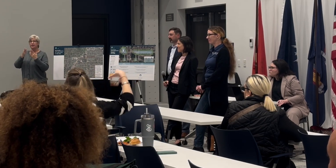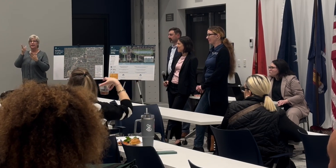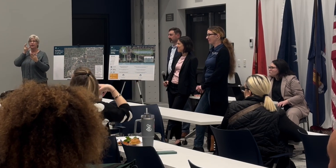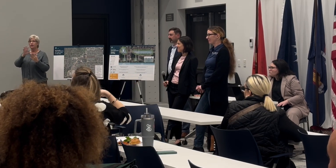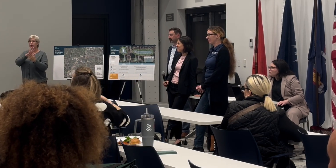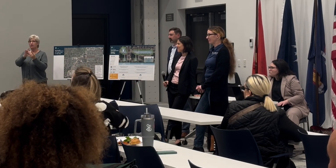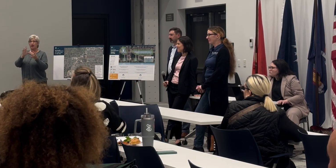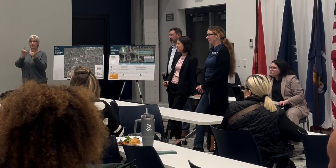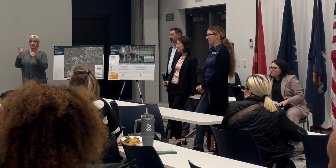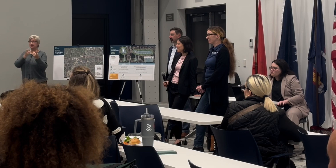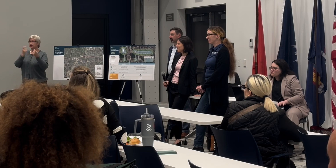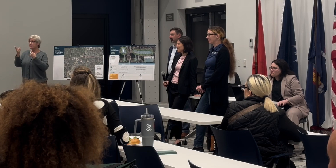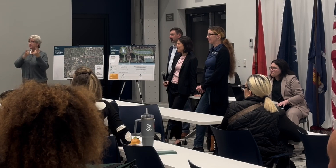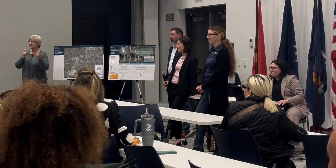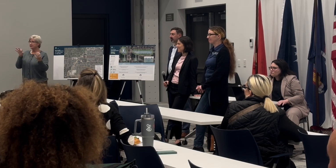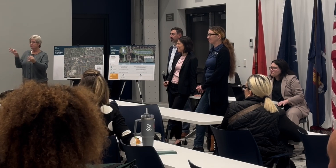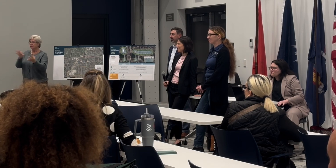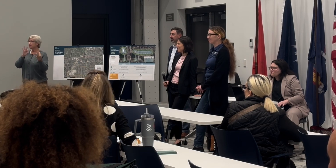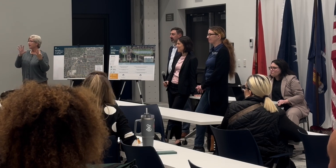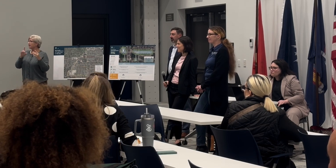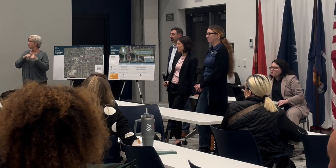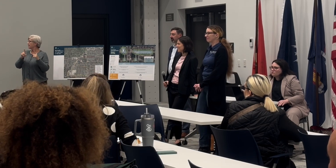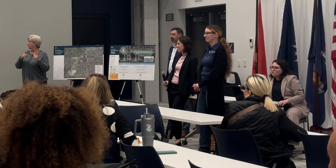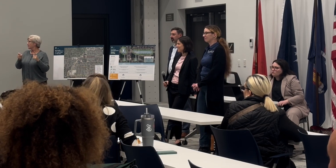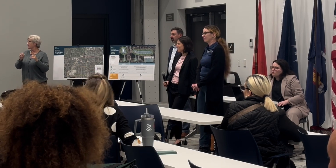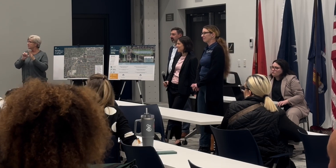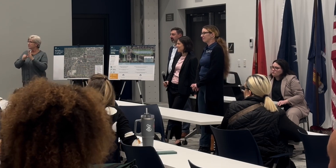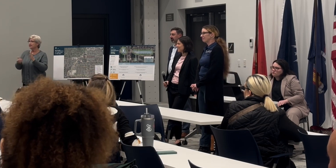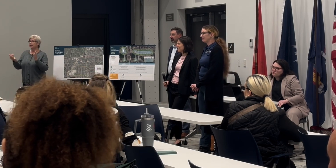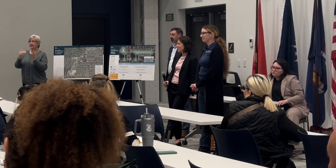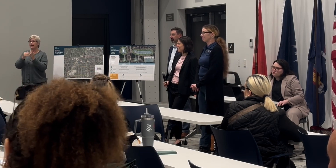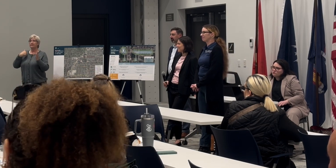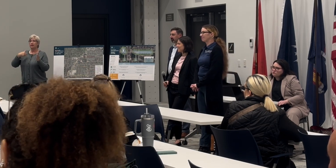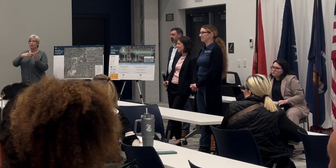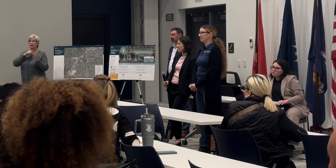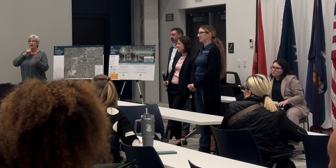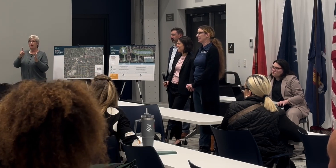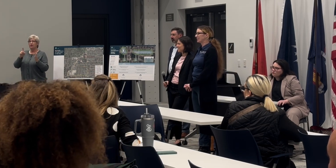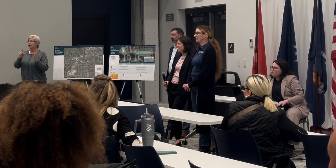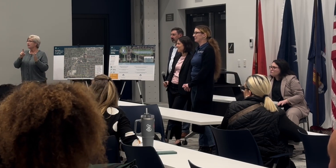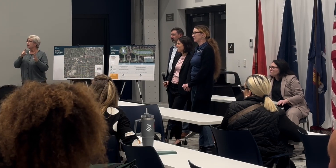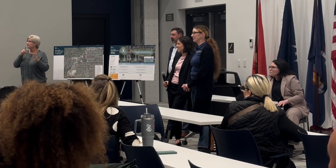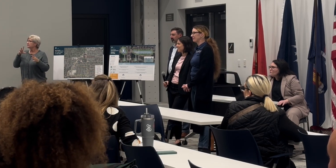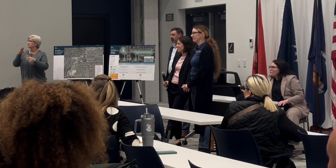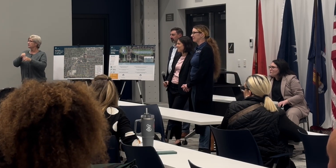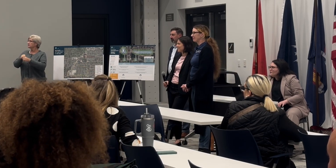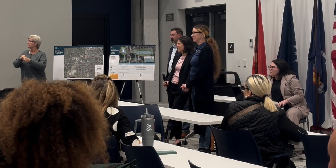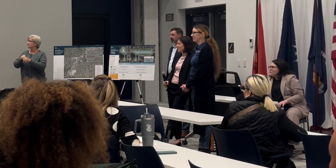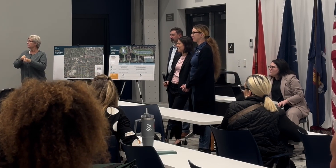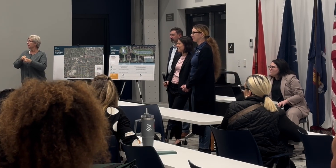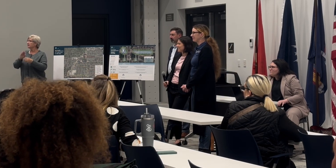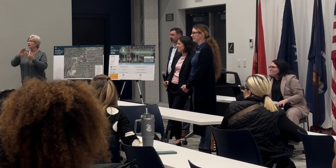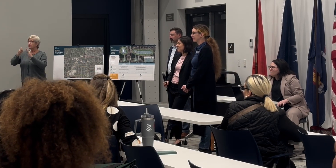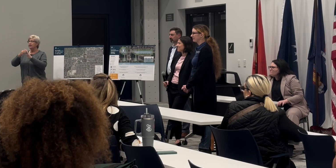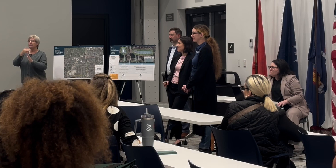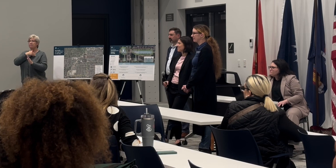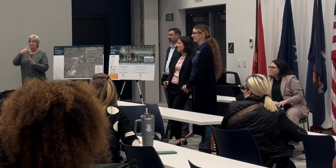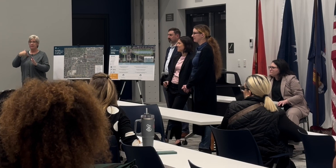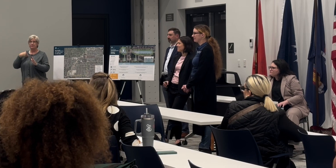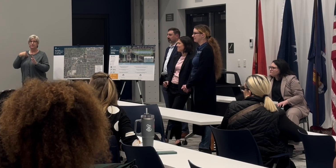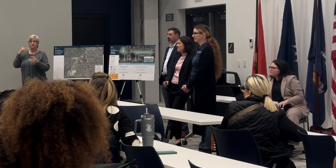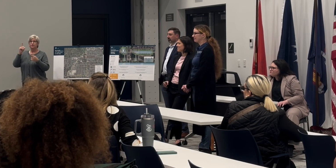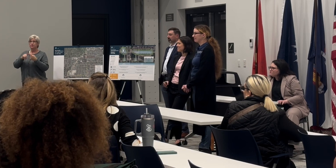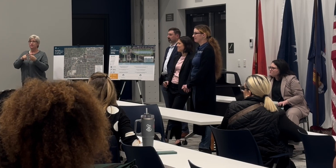of the questions, the comments, and feedback. But I just want to plug again that we are actively looking for community members